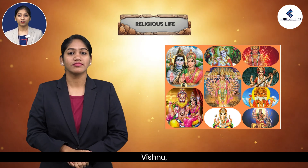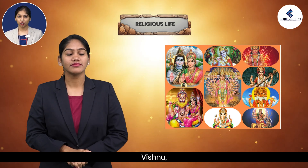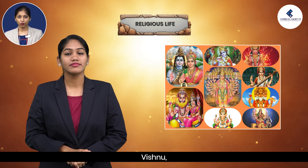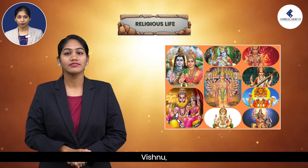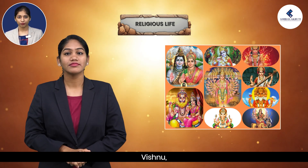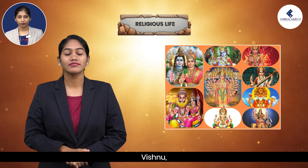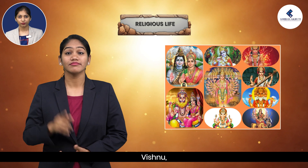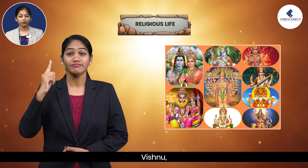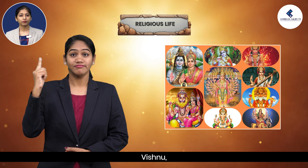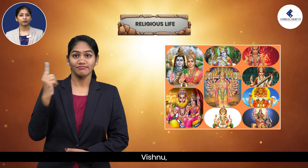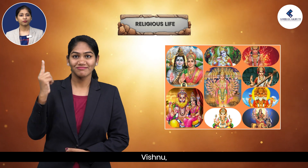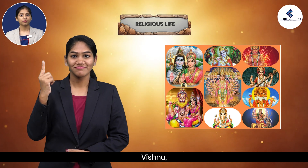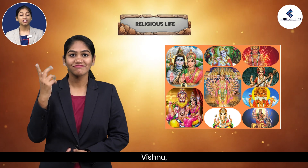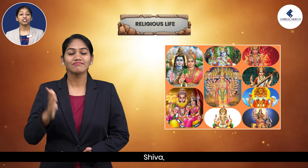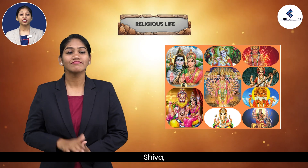Vishnu,